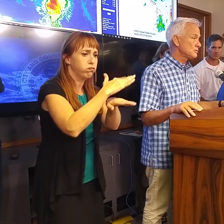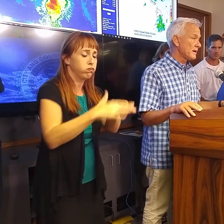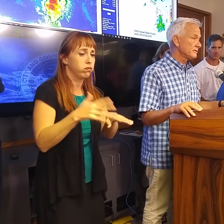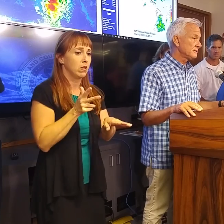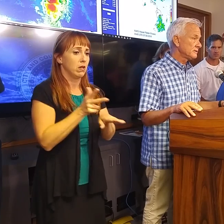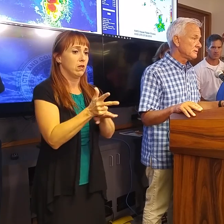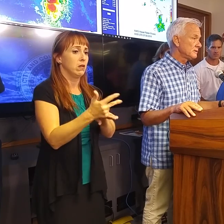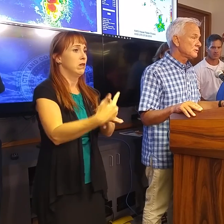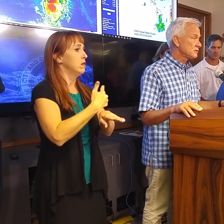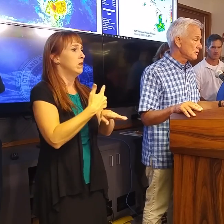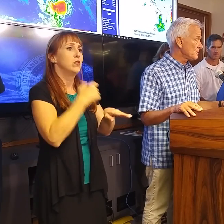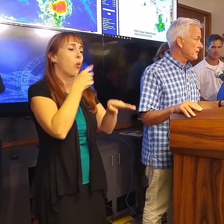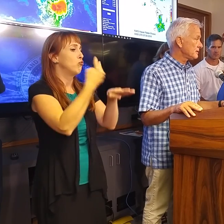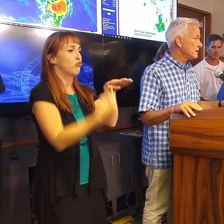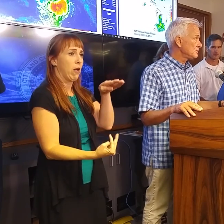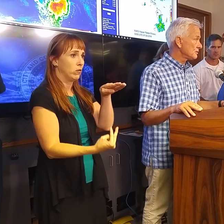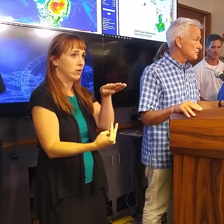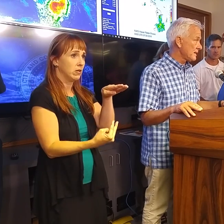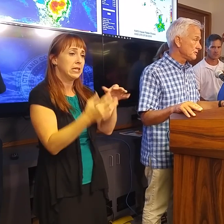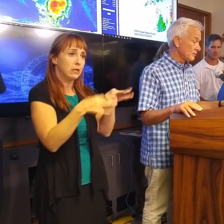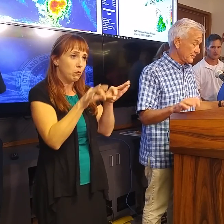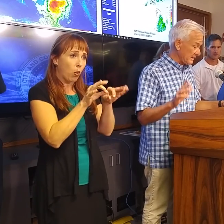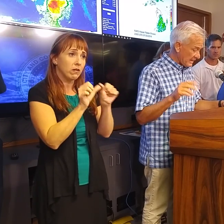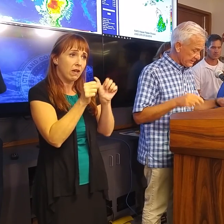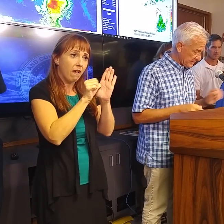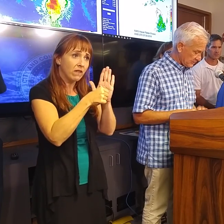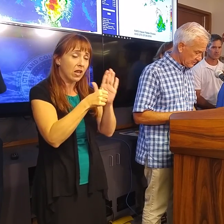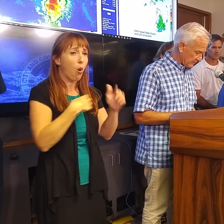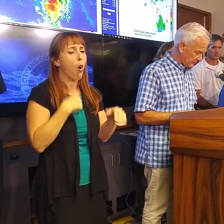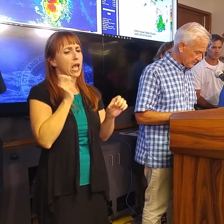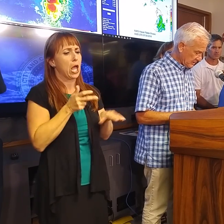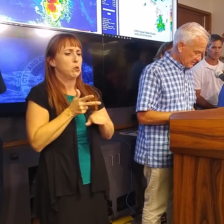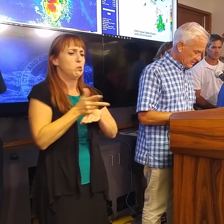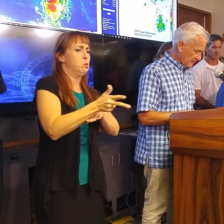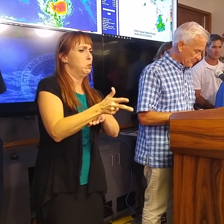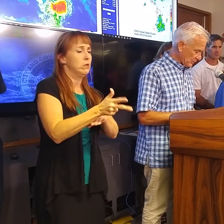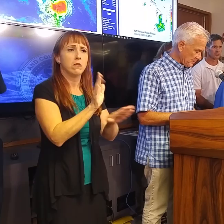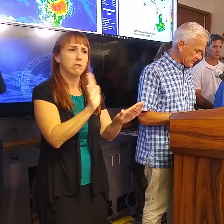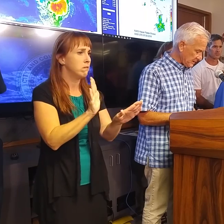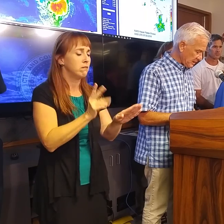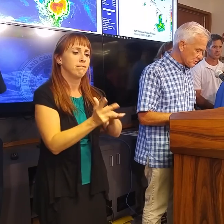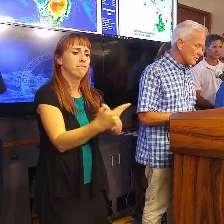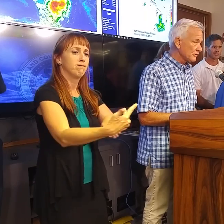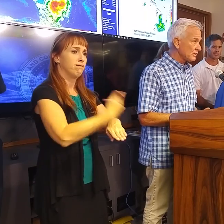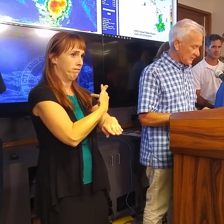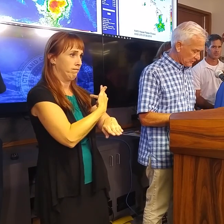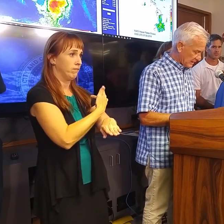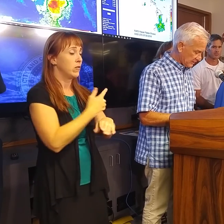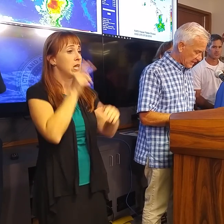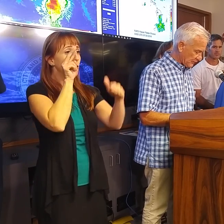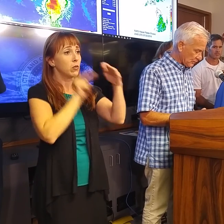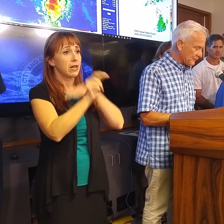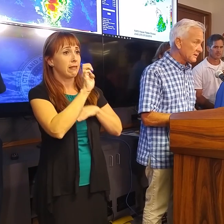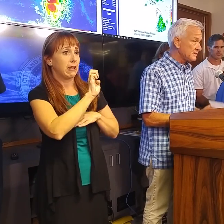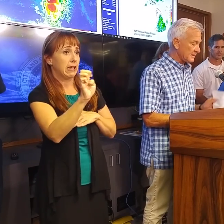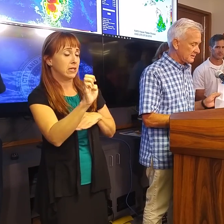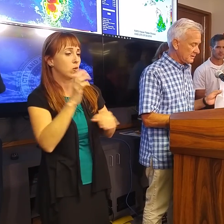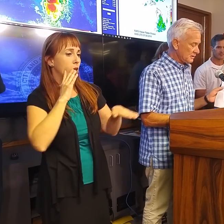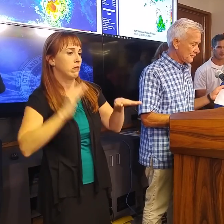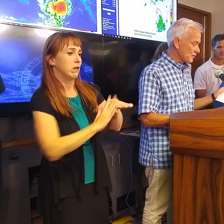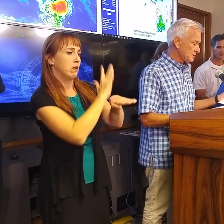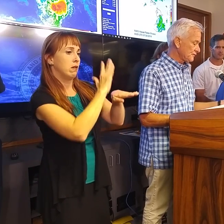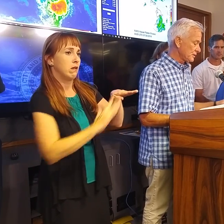around, don't drown. Turn around, don't drown. Don't think I can get through this. We're expecting the east shores of this island to have surf in the